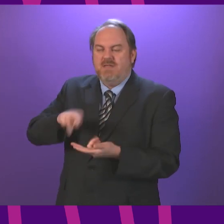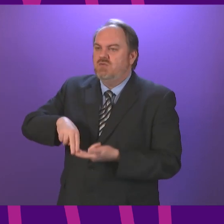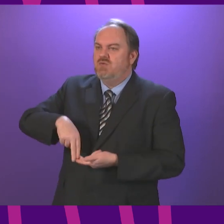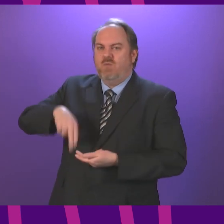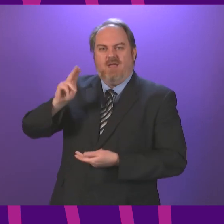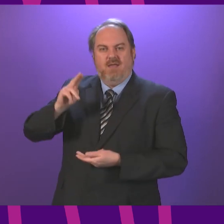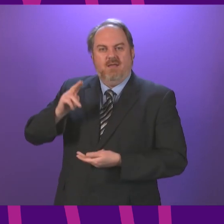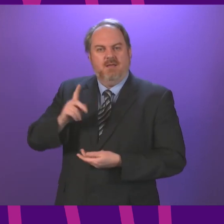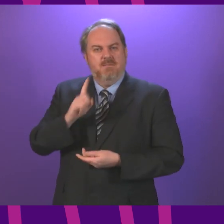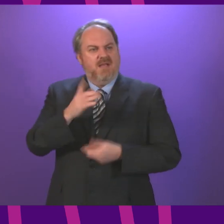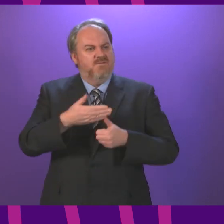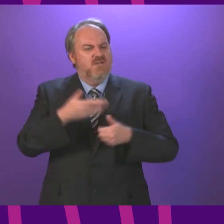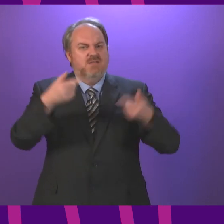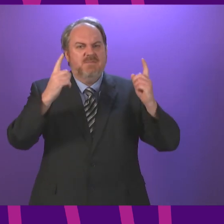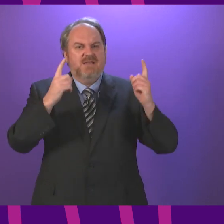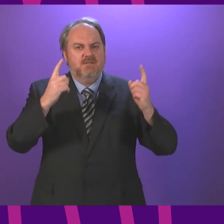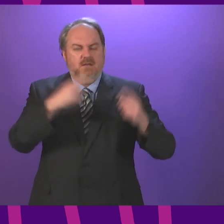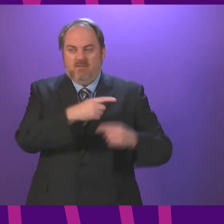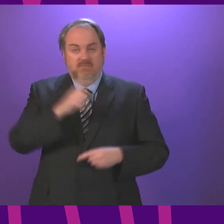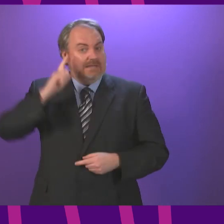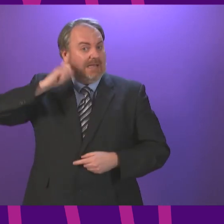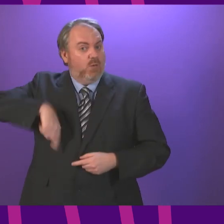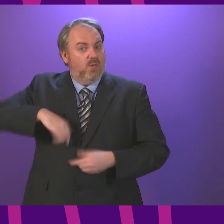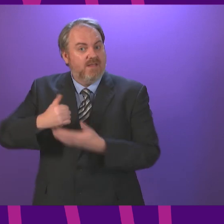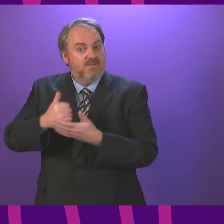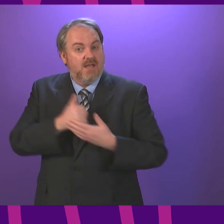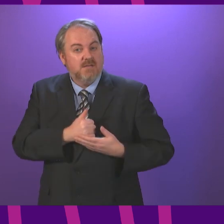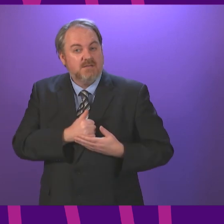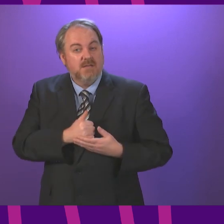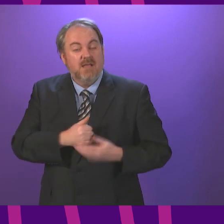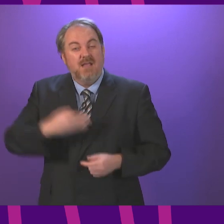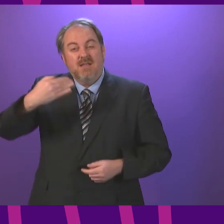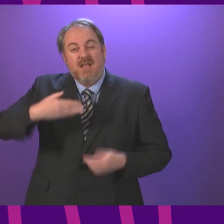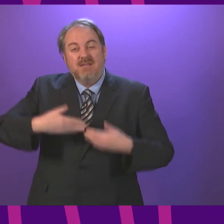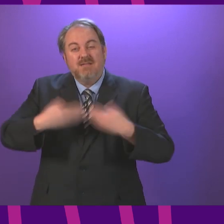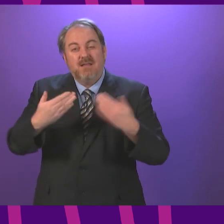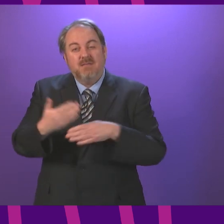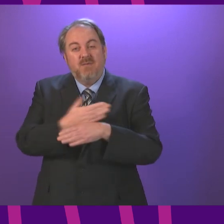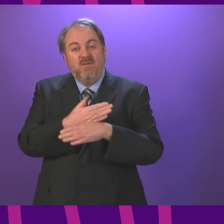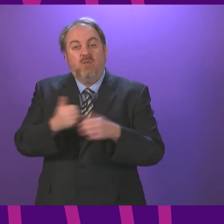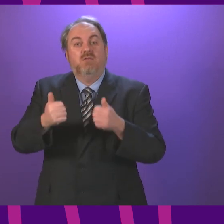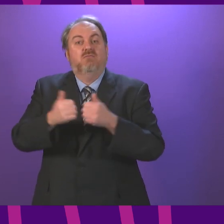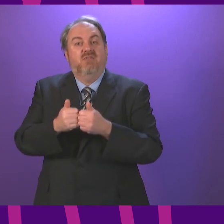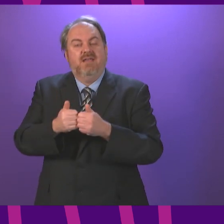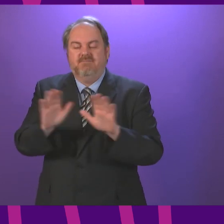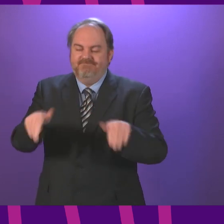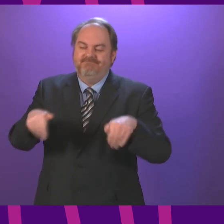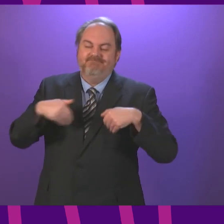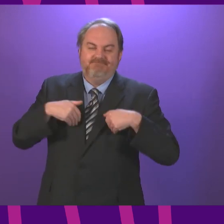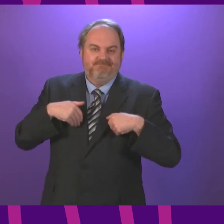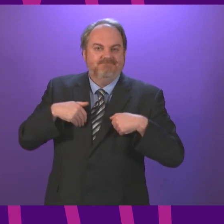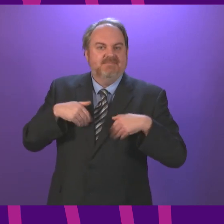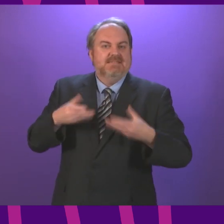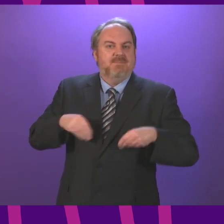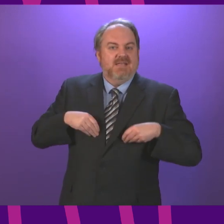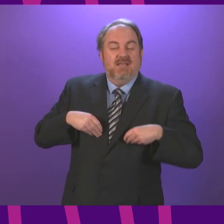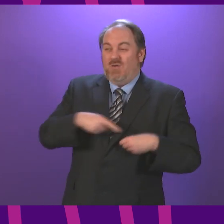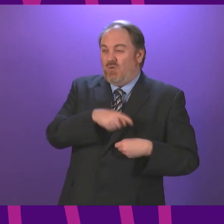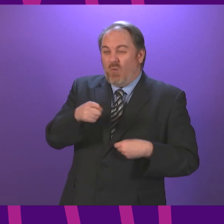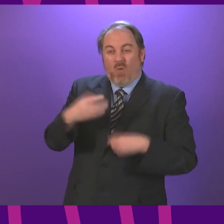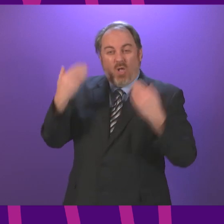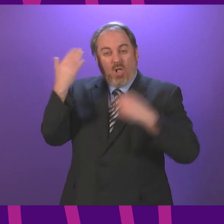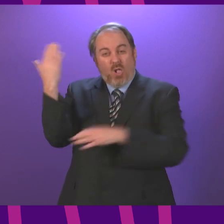The First Minister chose the worst option. Nineteen days before conceding, the Lord Advocate, Government and external lawyers all said the case was